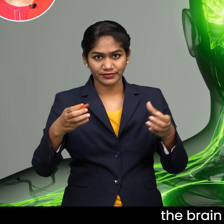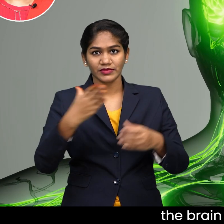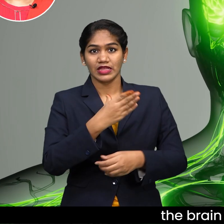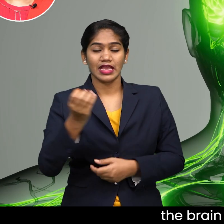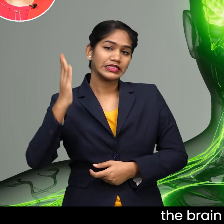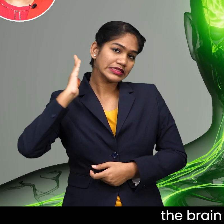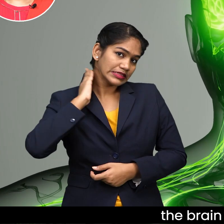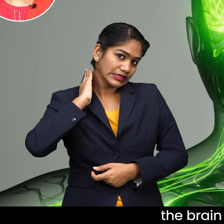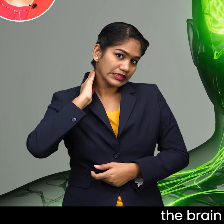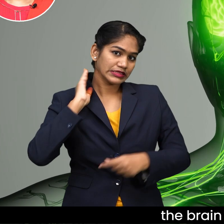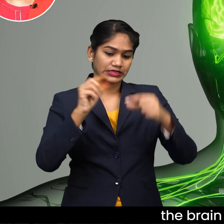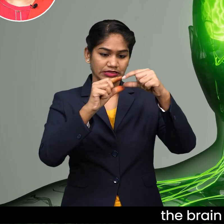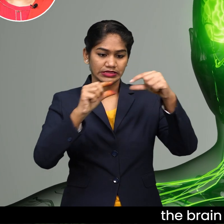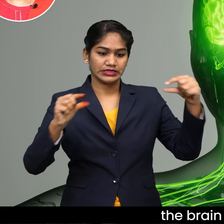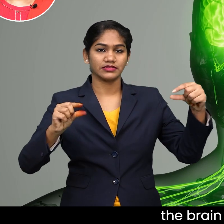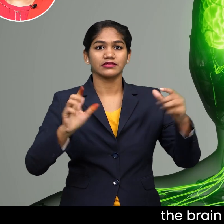cord.